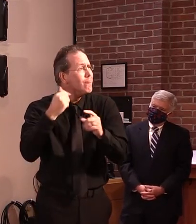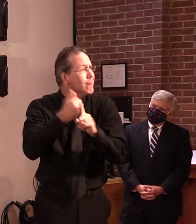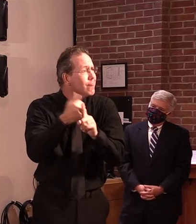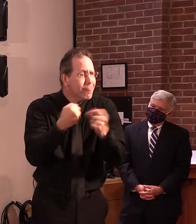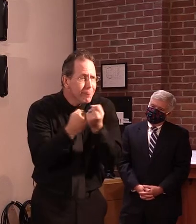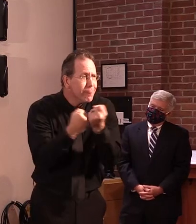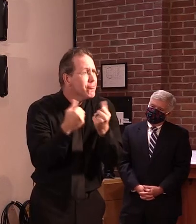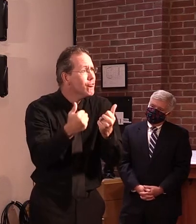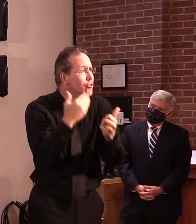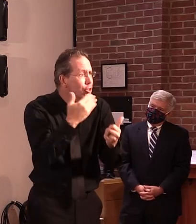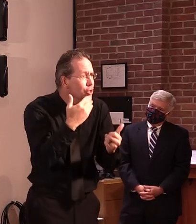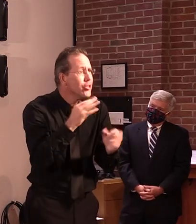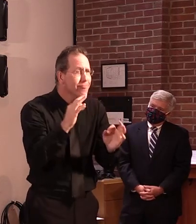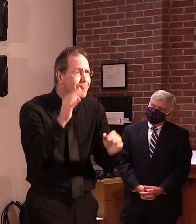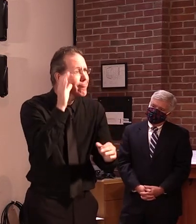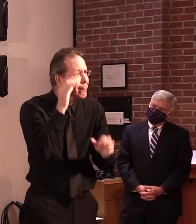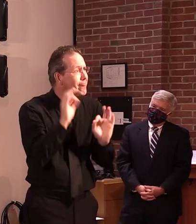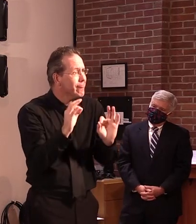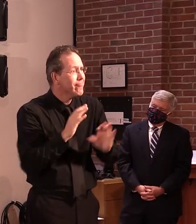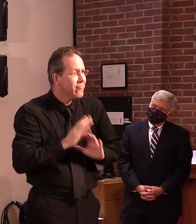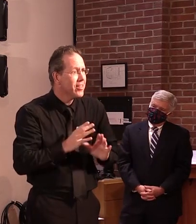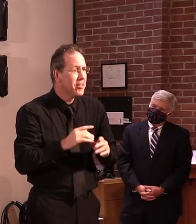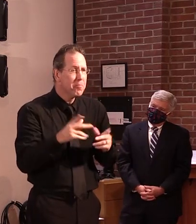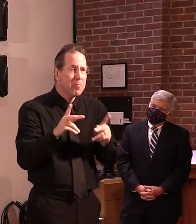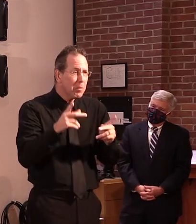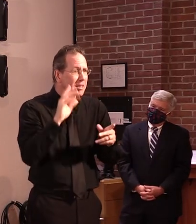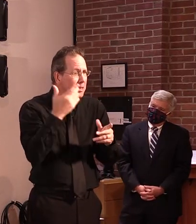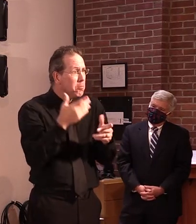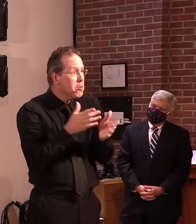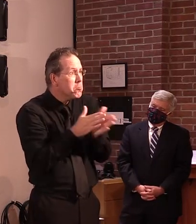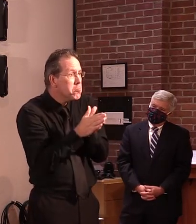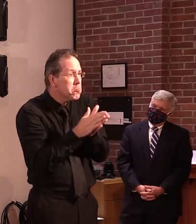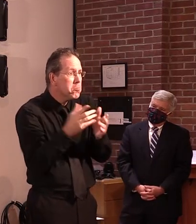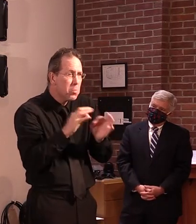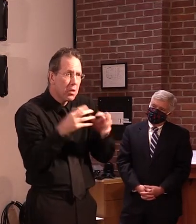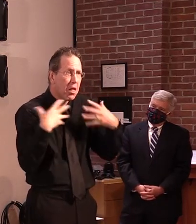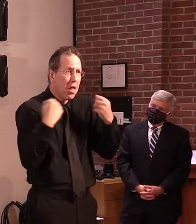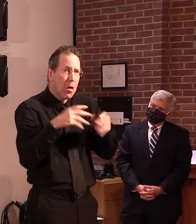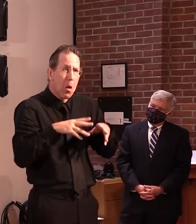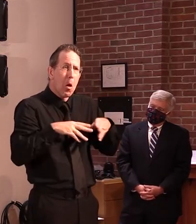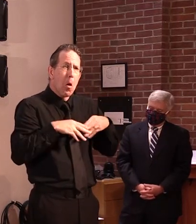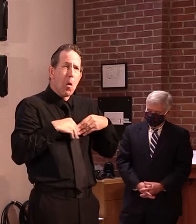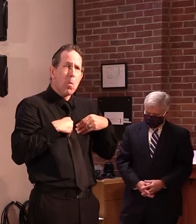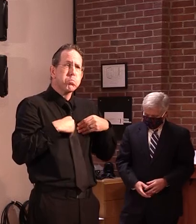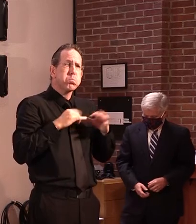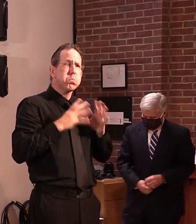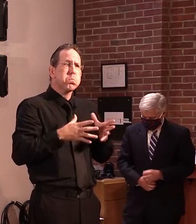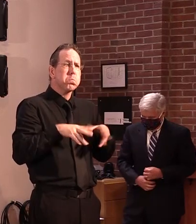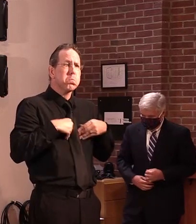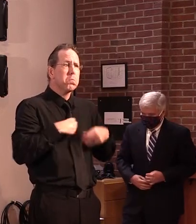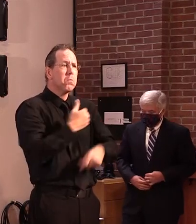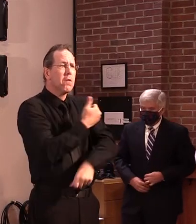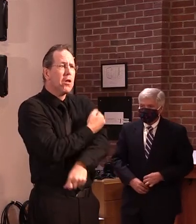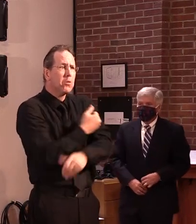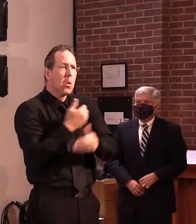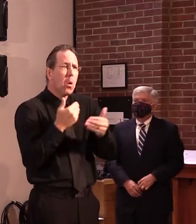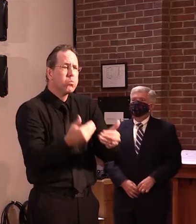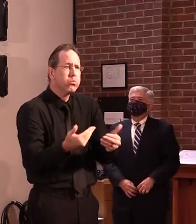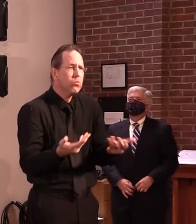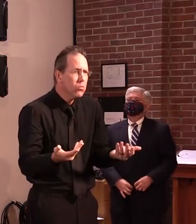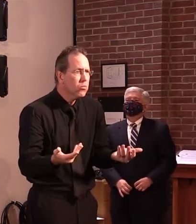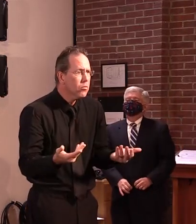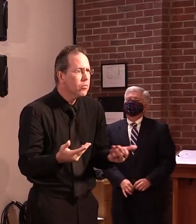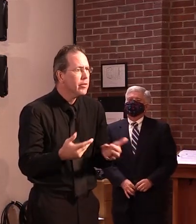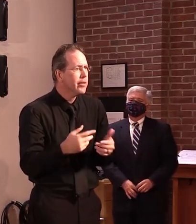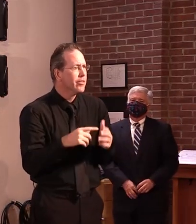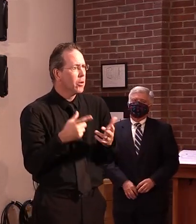any anyone in the country, a state, the country itself, or what have you, needing to take such a